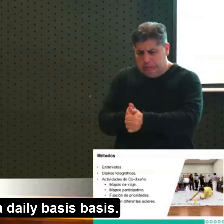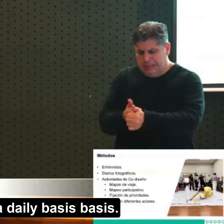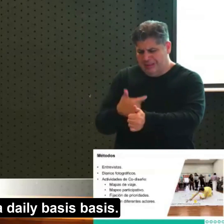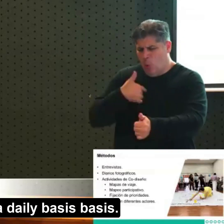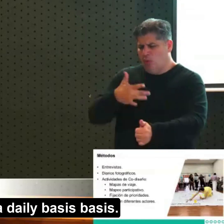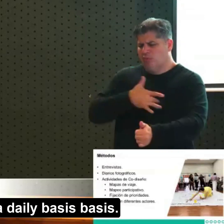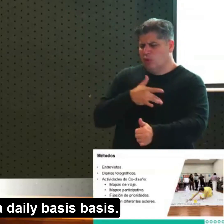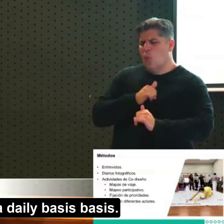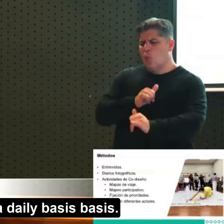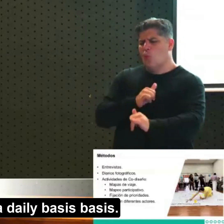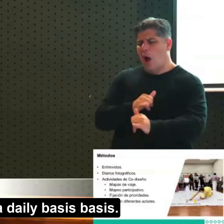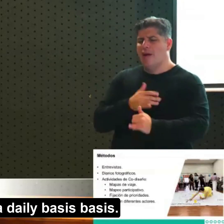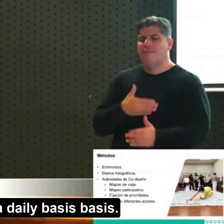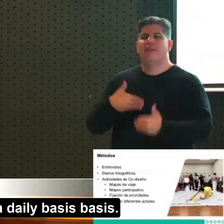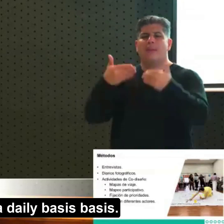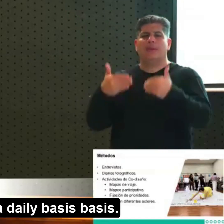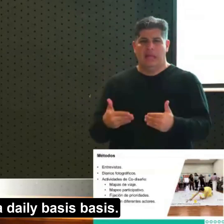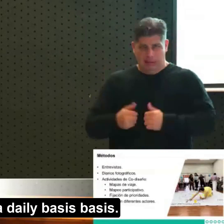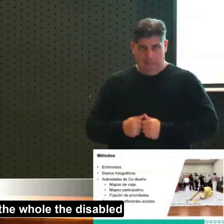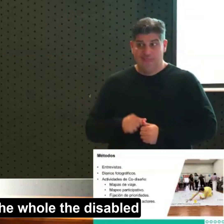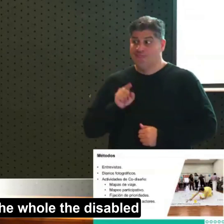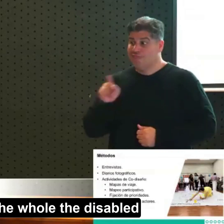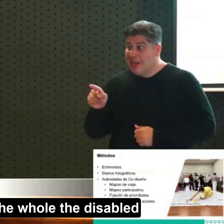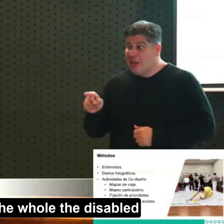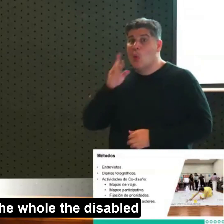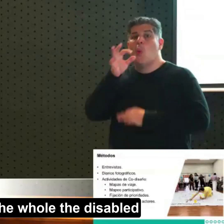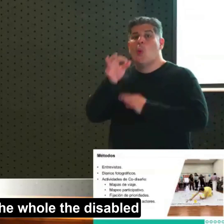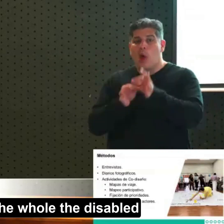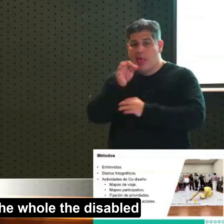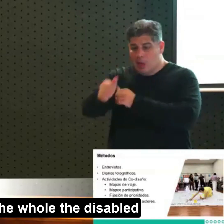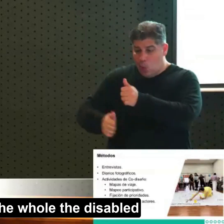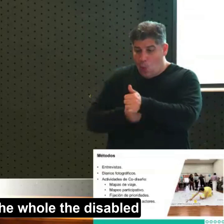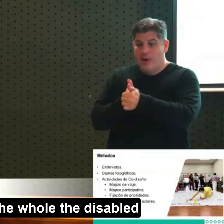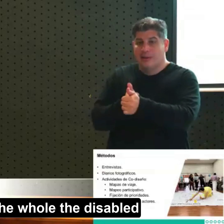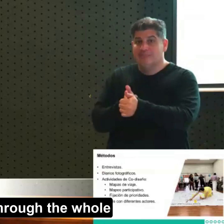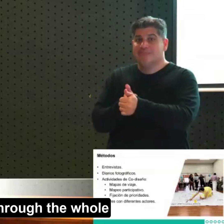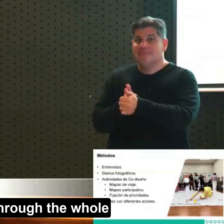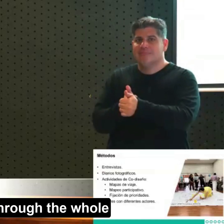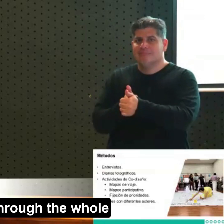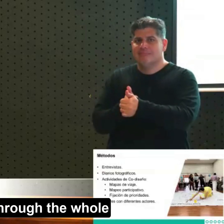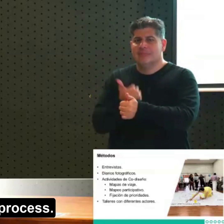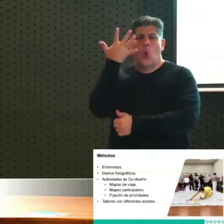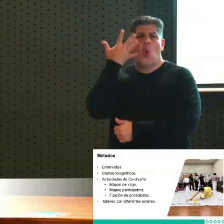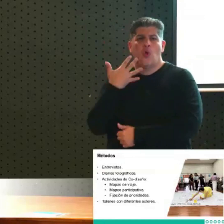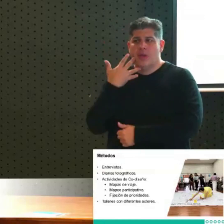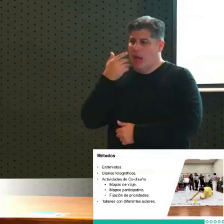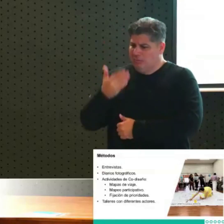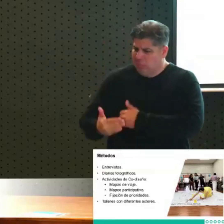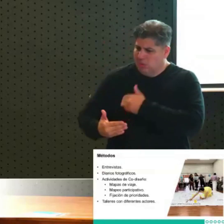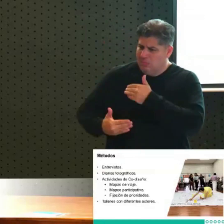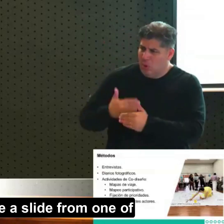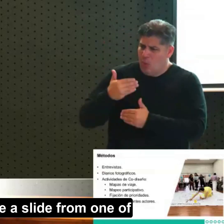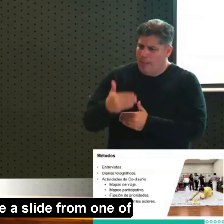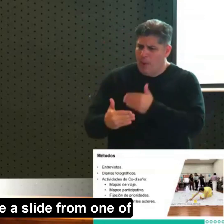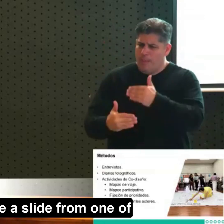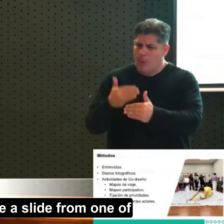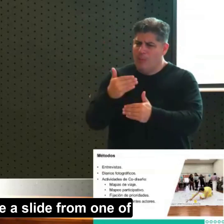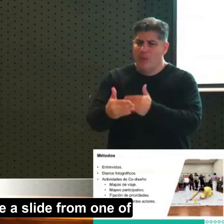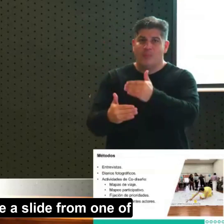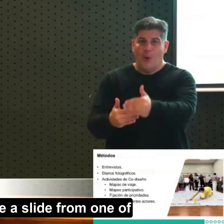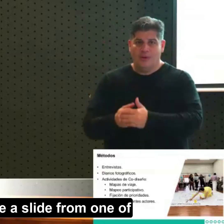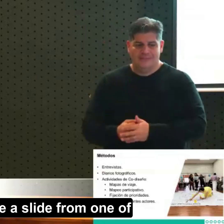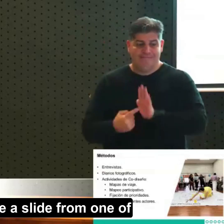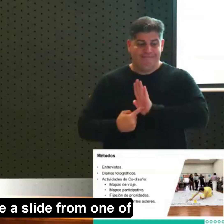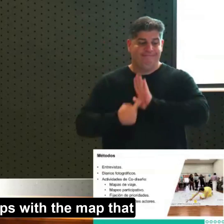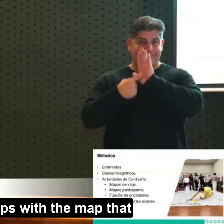caregivers, which on a daily basis accompany the disabled person through the whole process. We also have